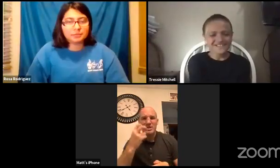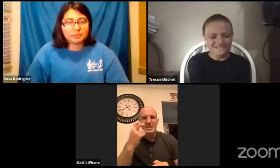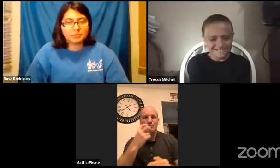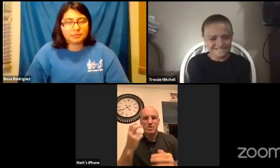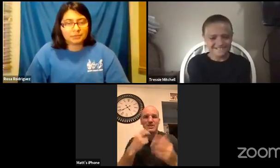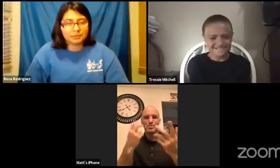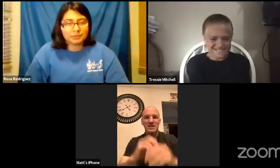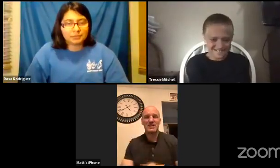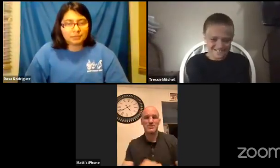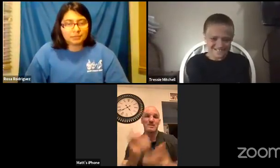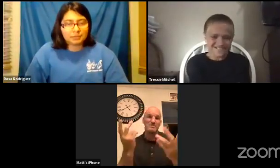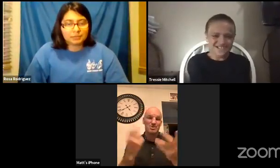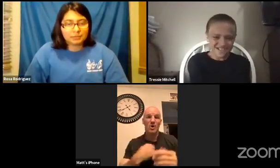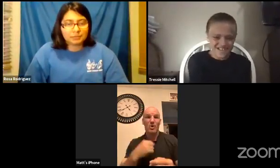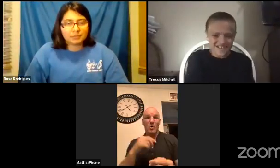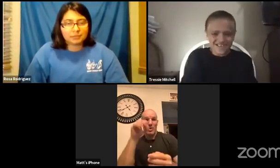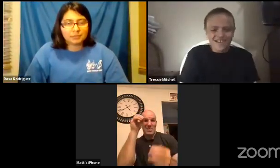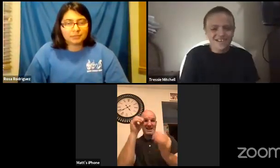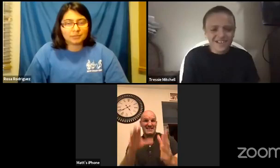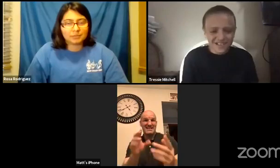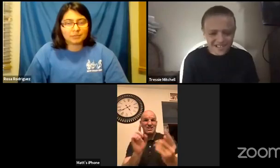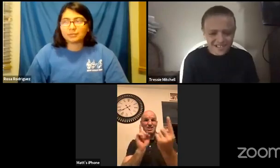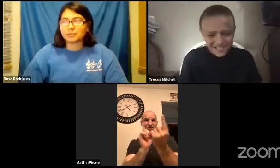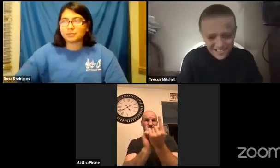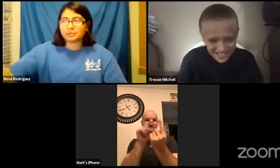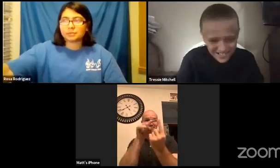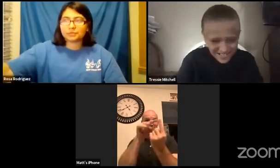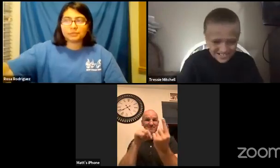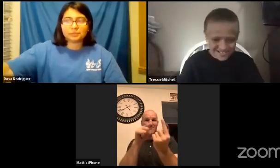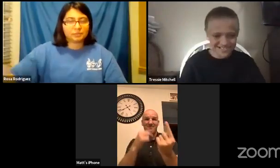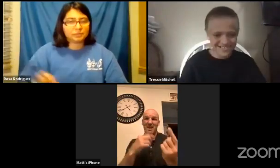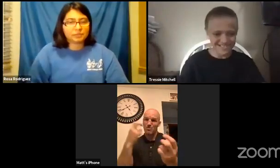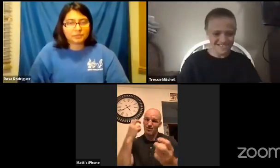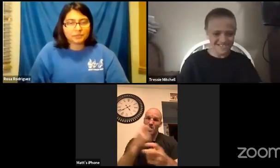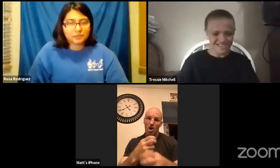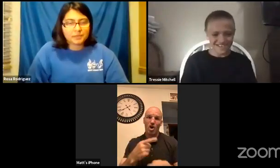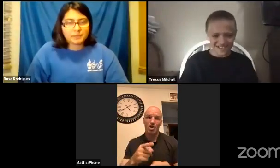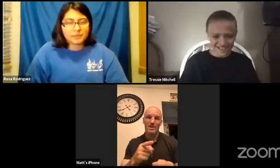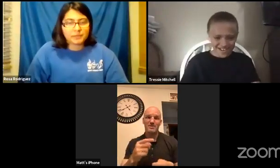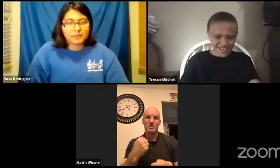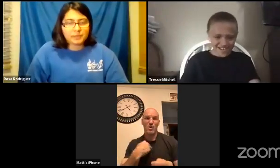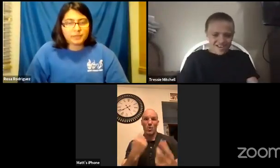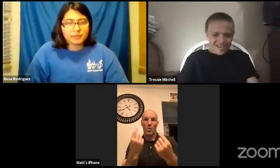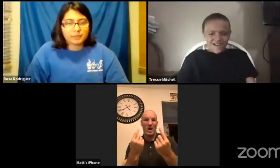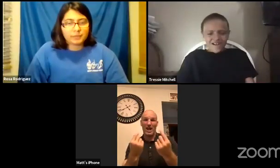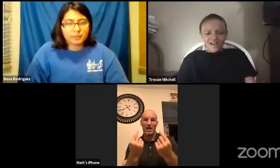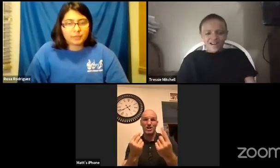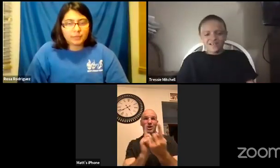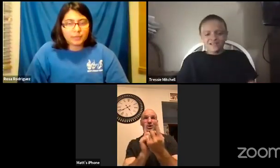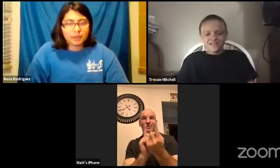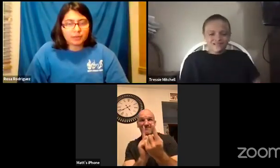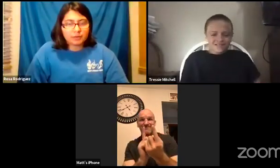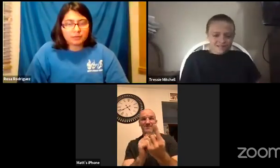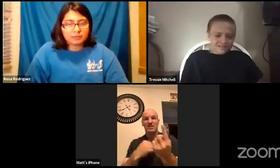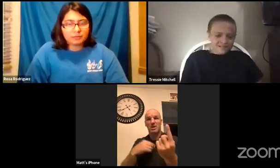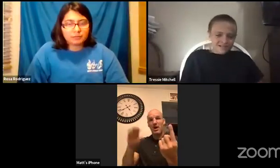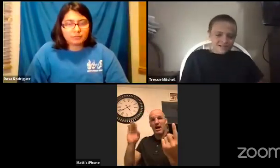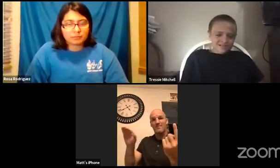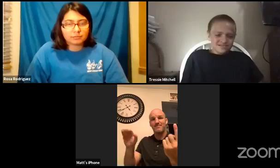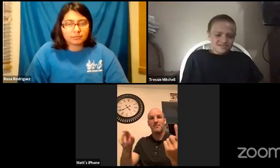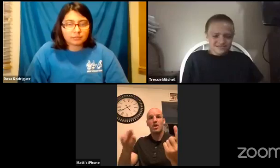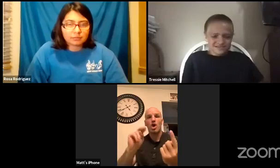Again, trying to speech read, learning English by reading lips, getting more